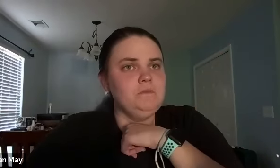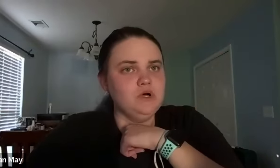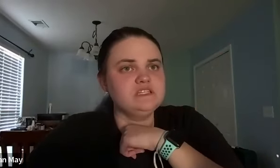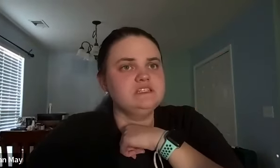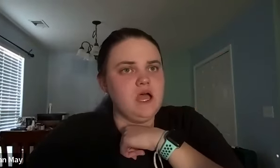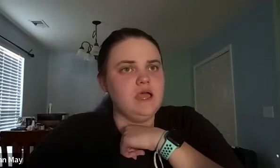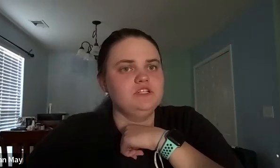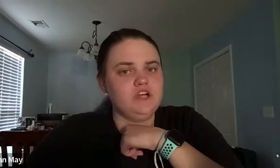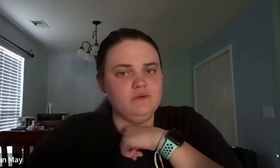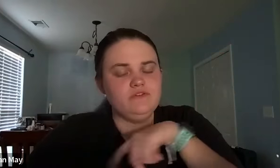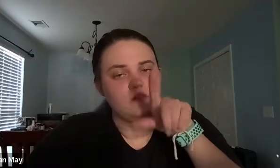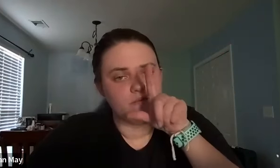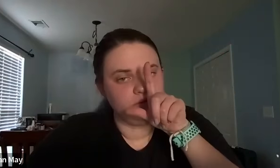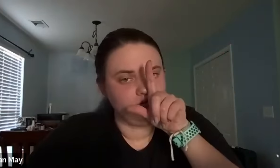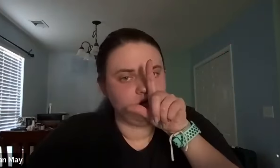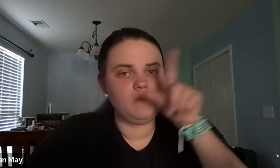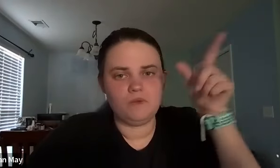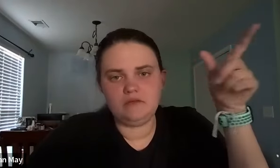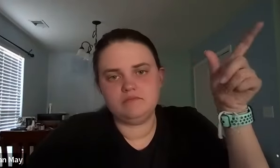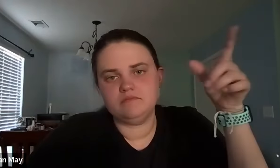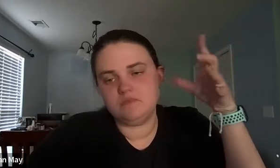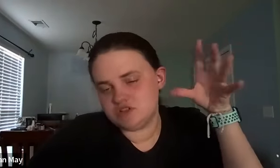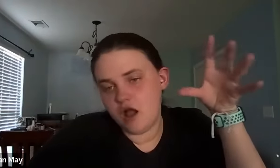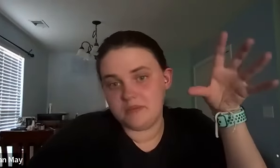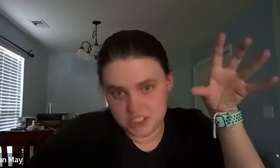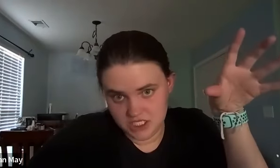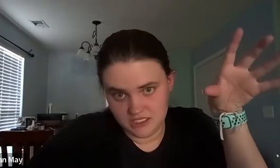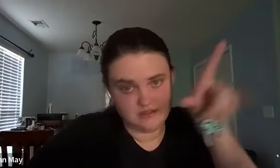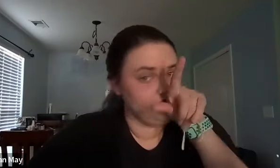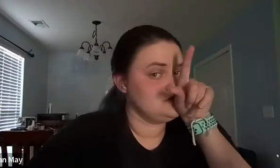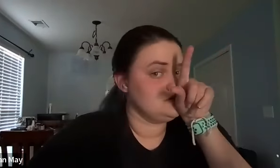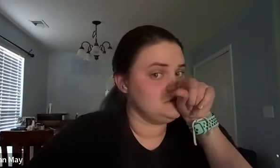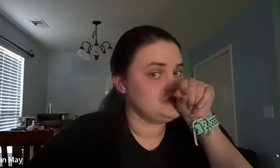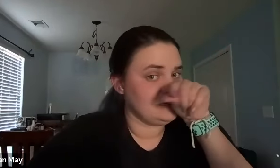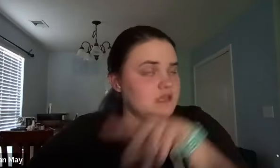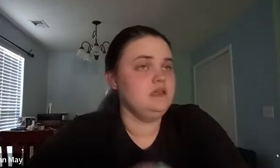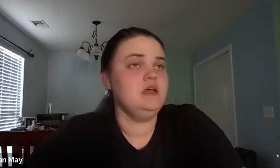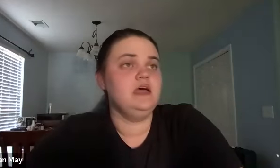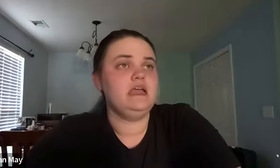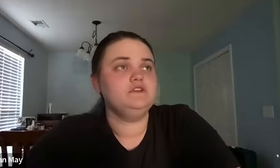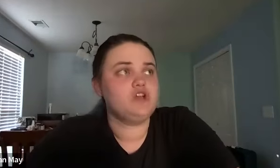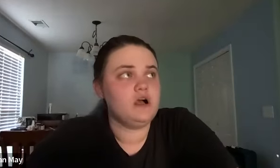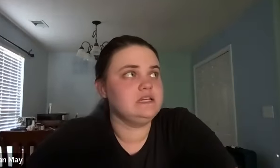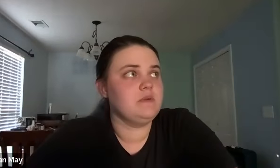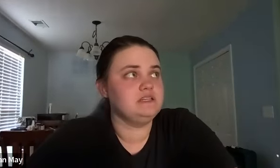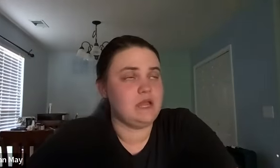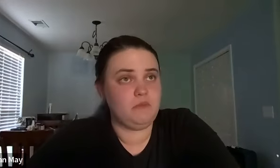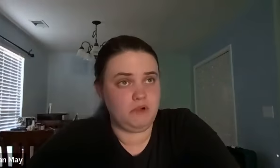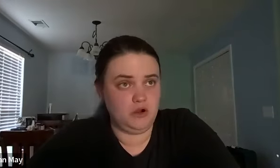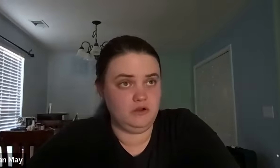Most of the time we're talking to a lot of people, you know, it'll be most common is chicken. So we'll do chicken. If you're talking about a type of bird, like